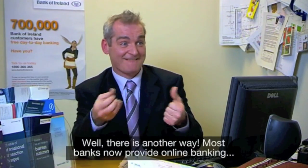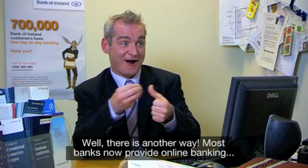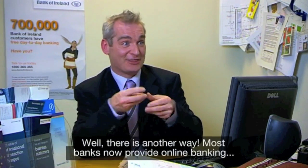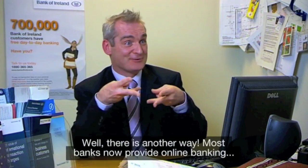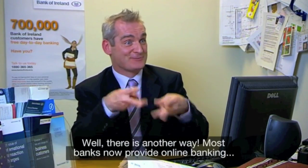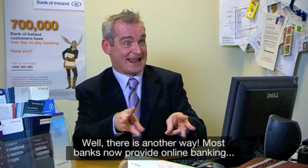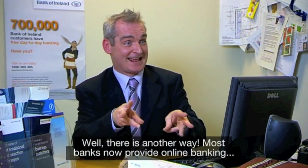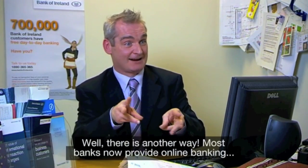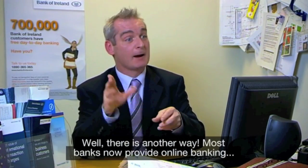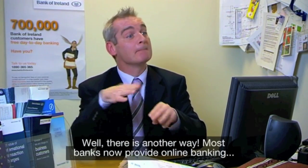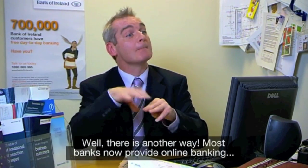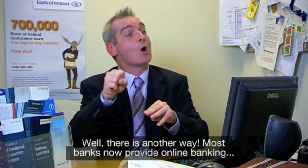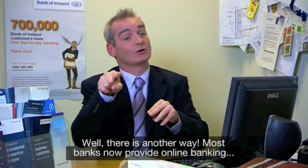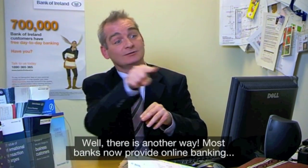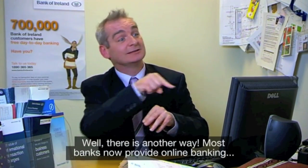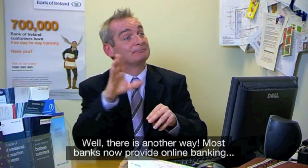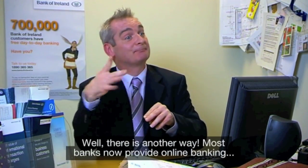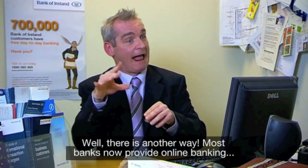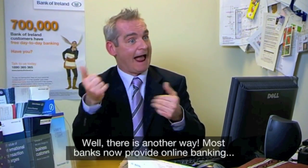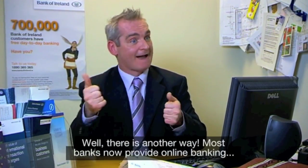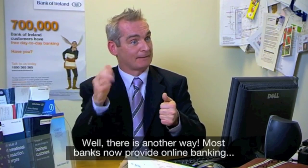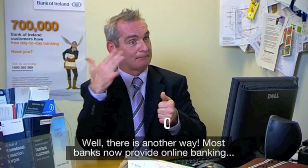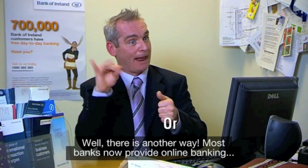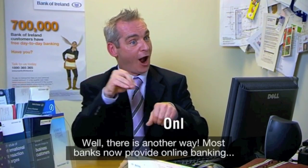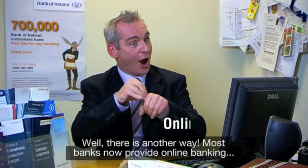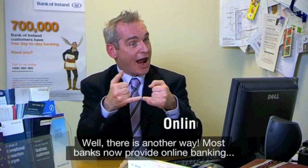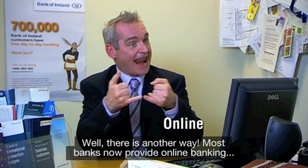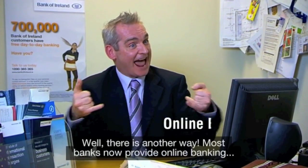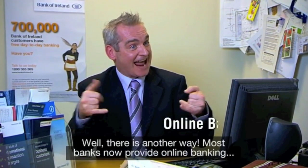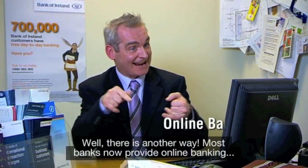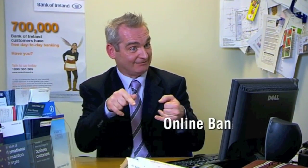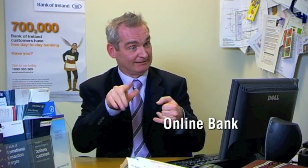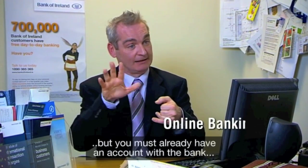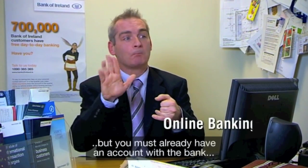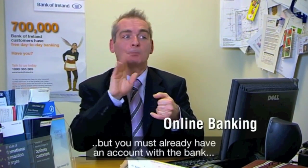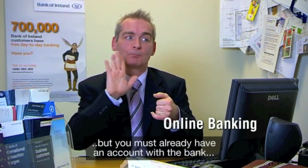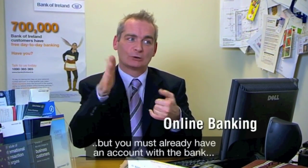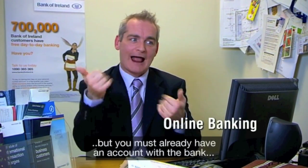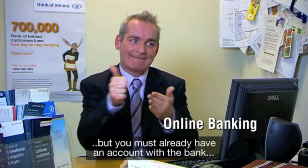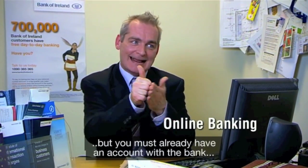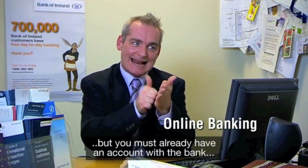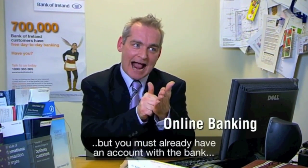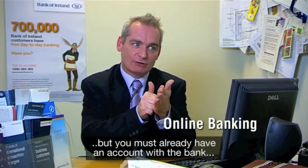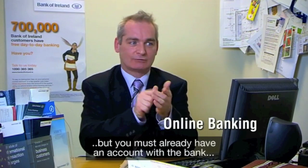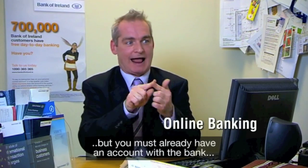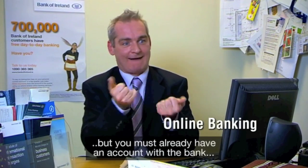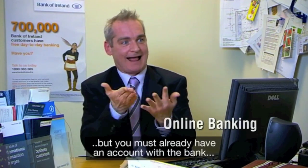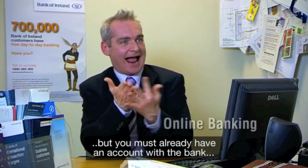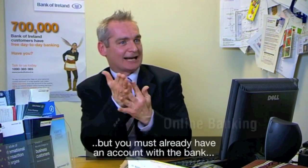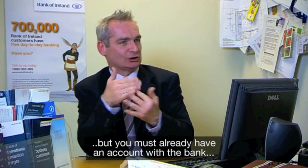Well, there is another way. Most banks now provide online banking. But you must already have an account with the bank and you must have access to